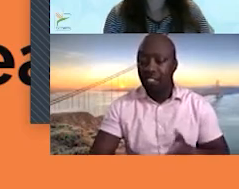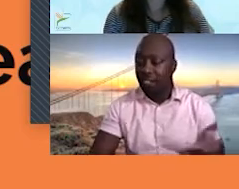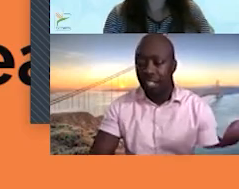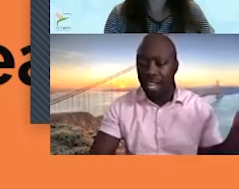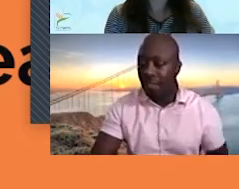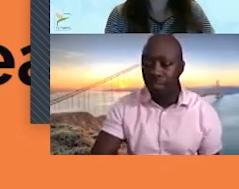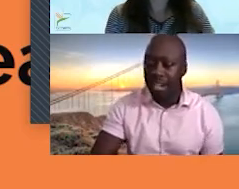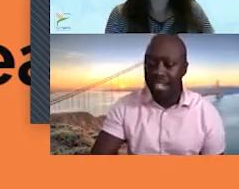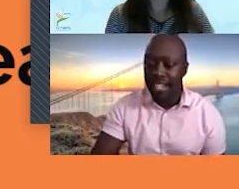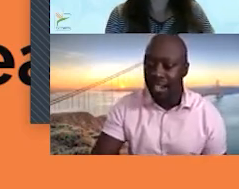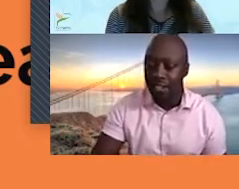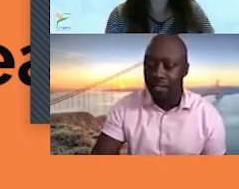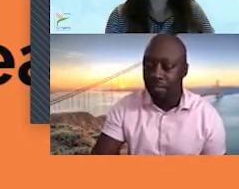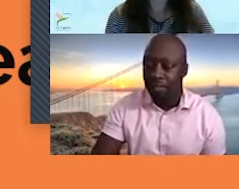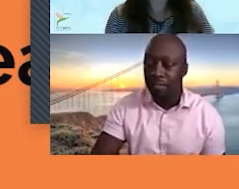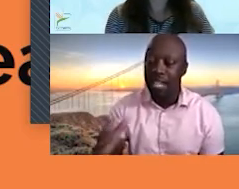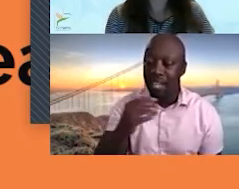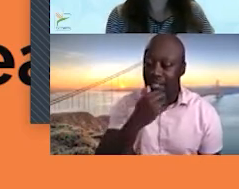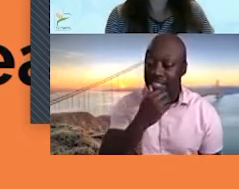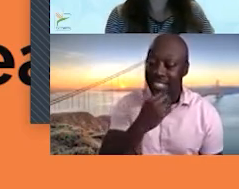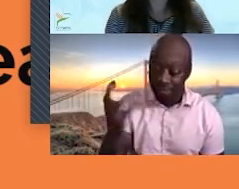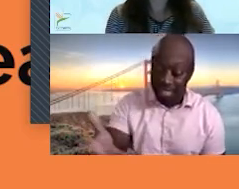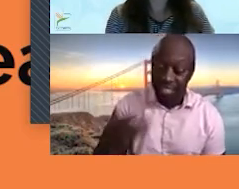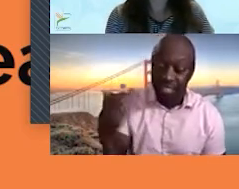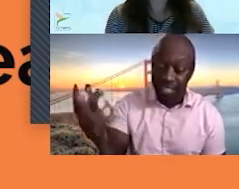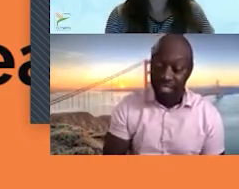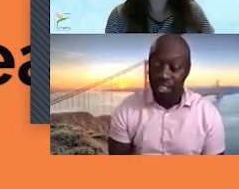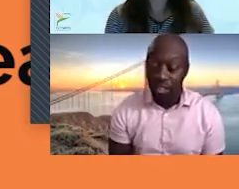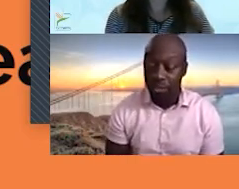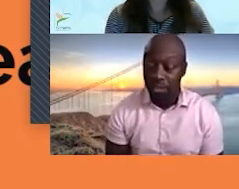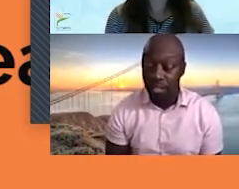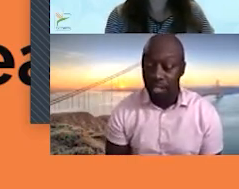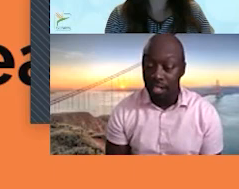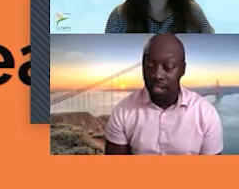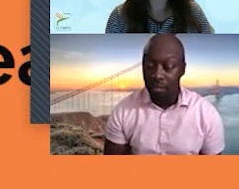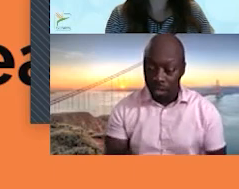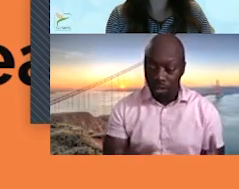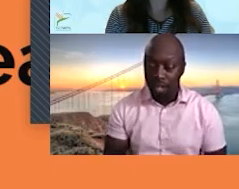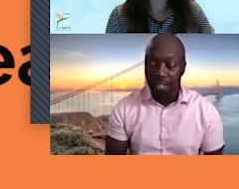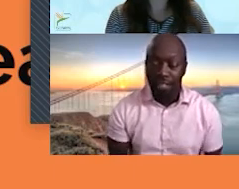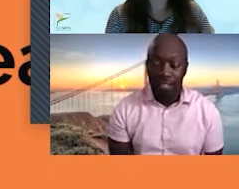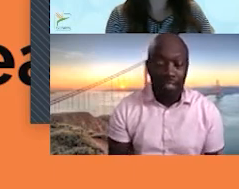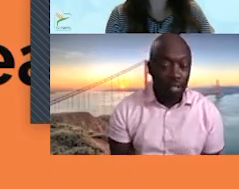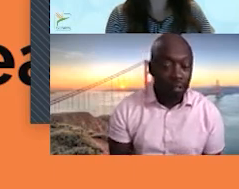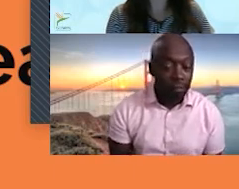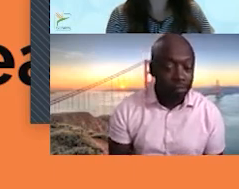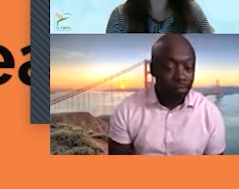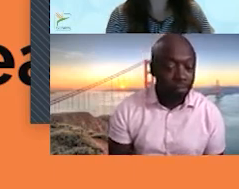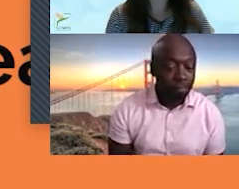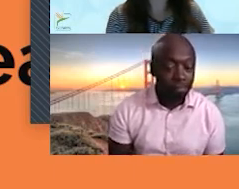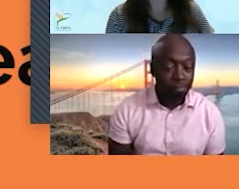sessions, half off right now. We have DVDs to use one-on-one as